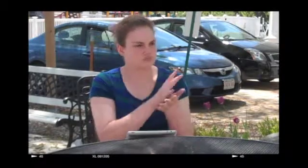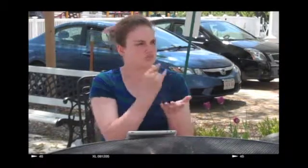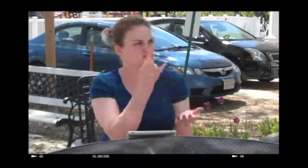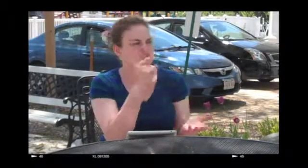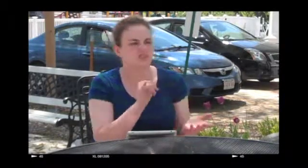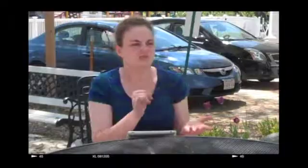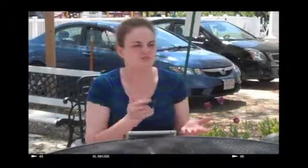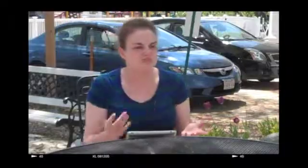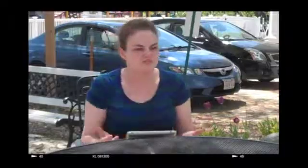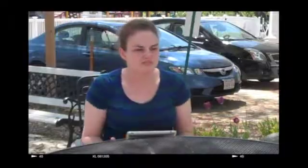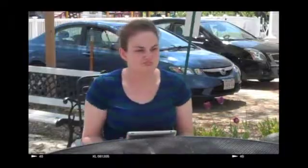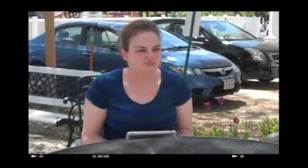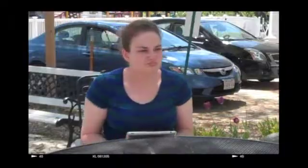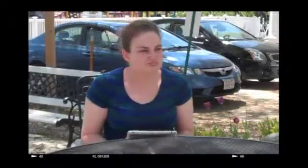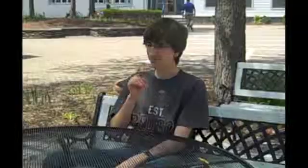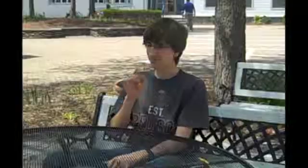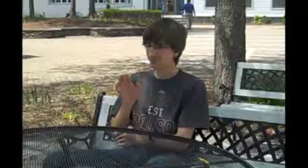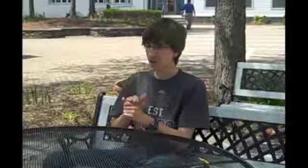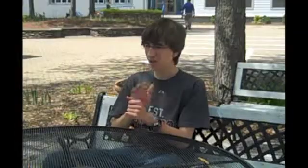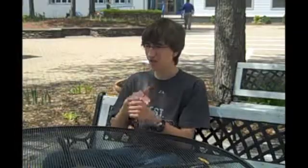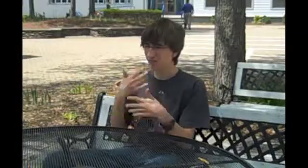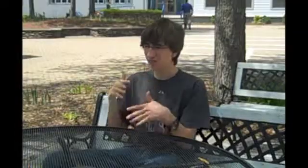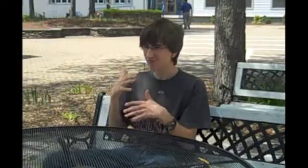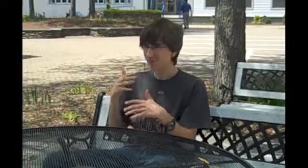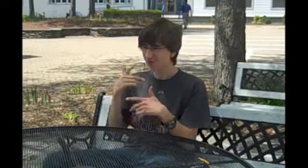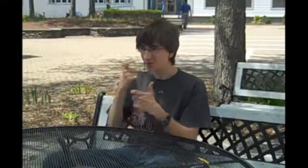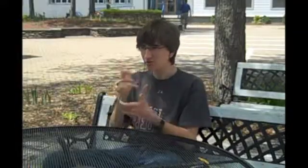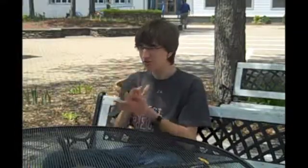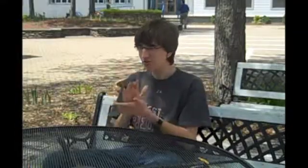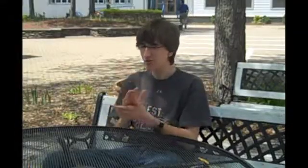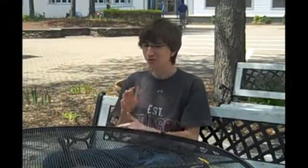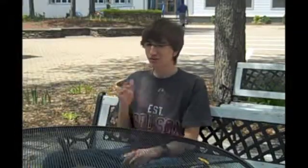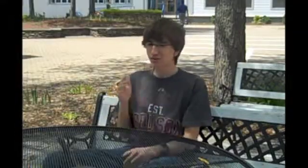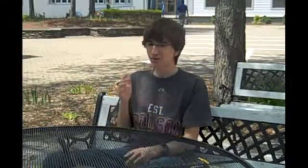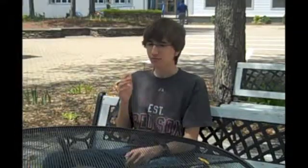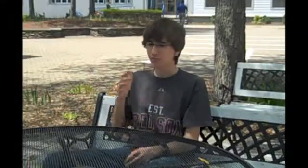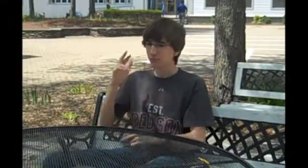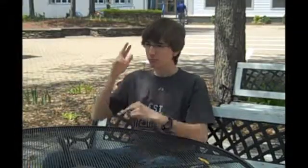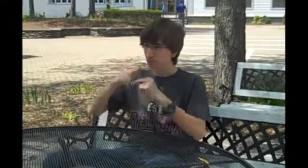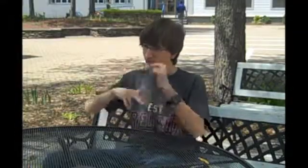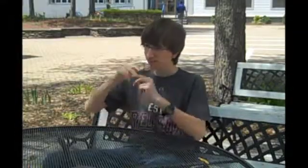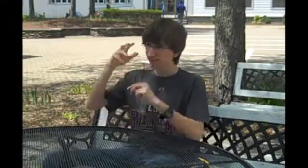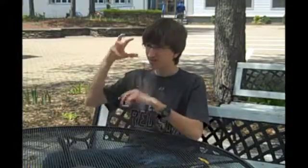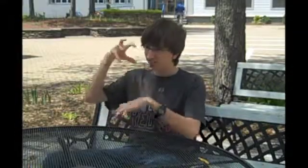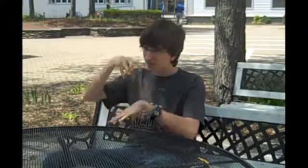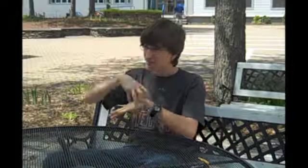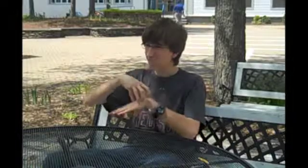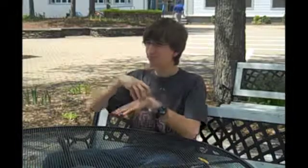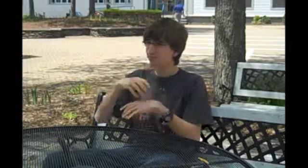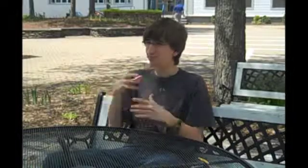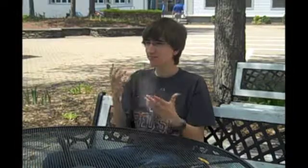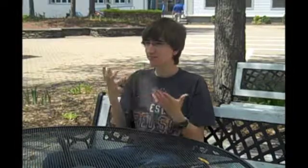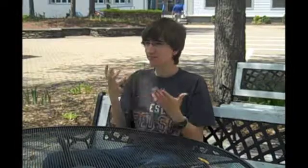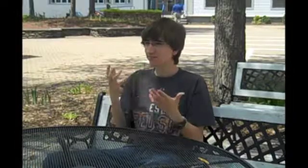So what does the Bow Eye School look like? Well, fascinating school.